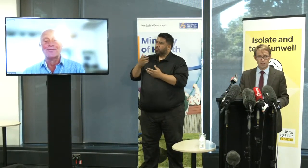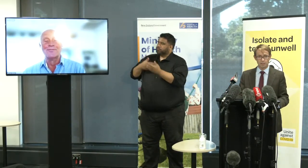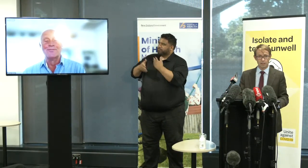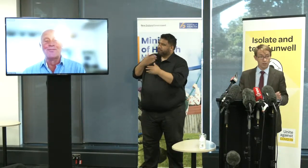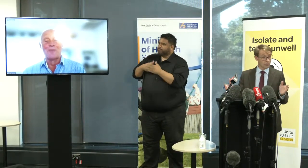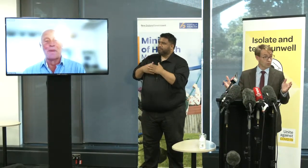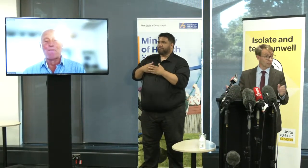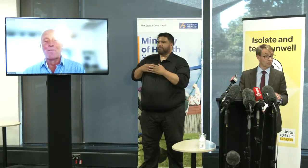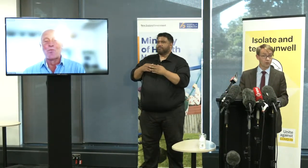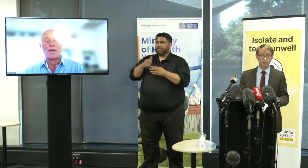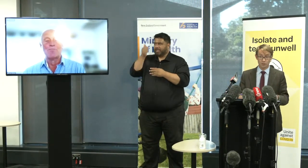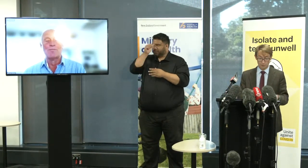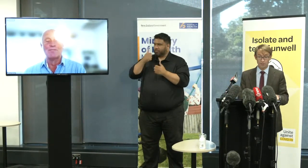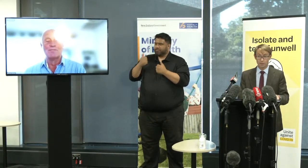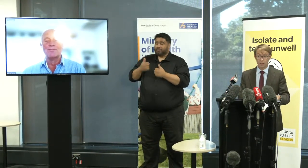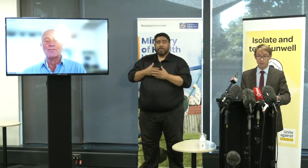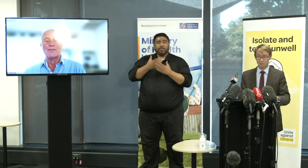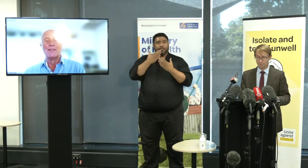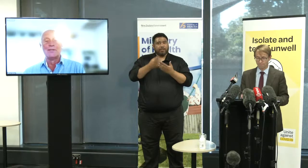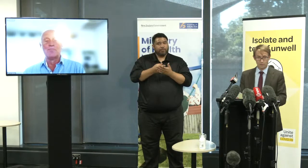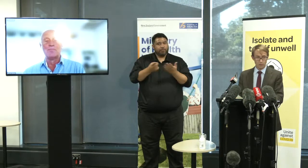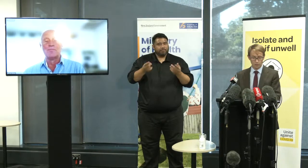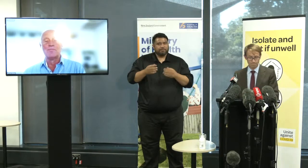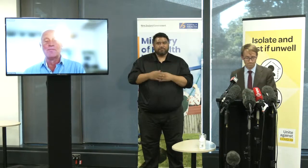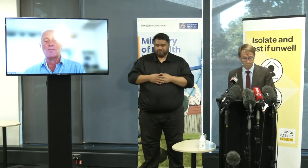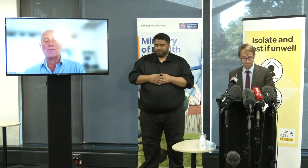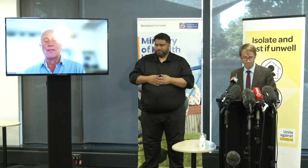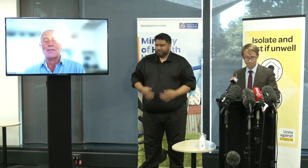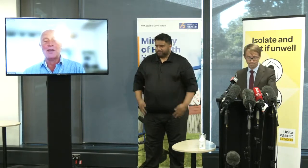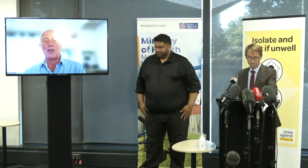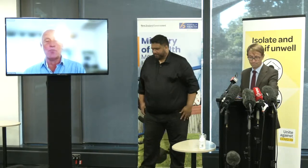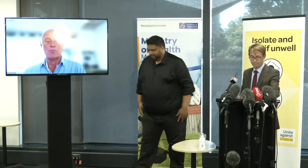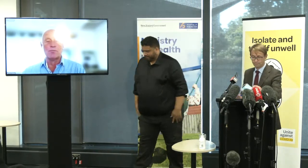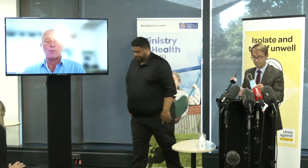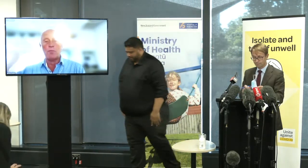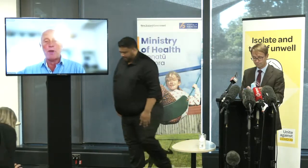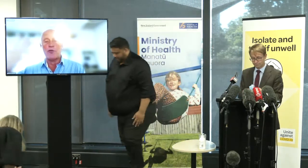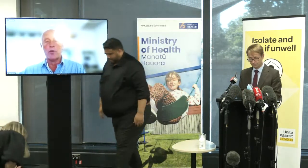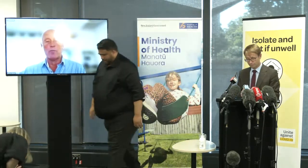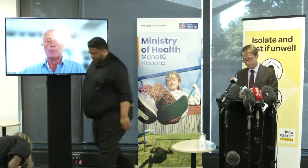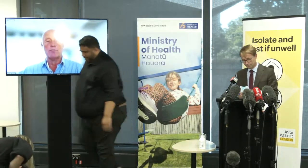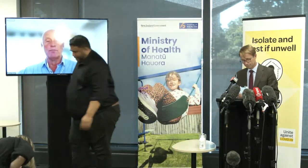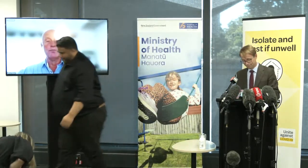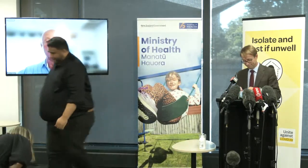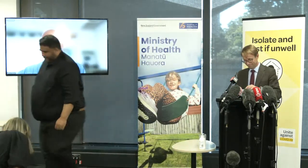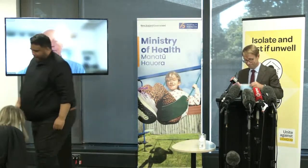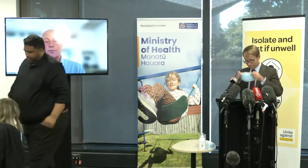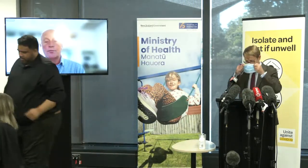expertise, and thank you again, everyone, for coming up. Kia ora. Goodbye, everyone.